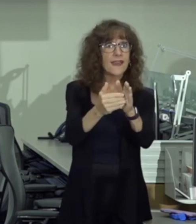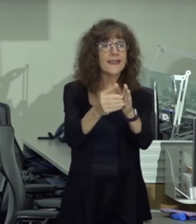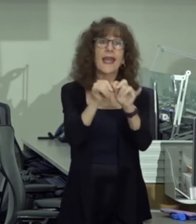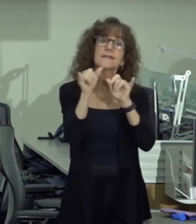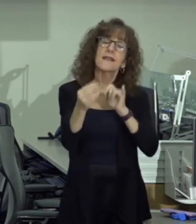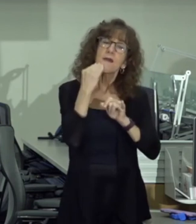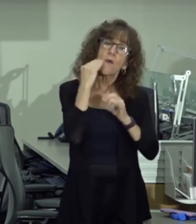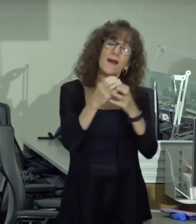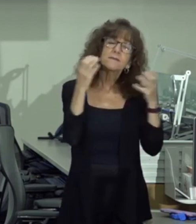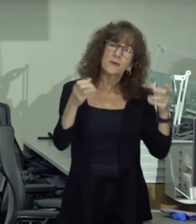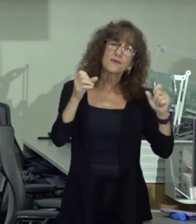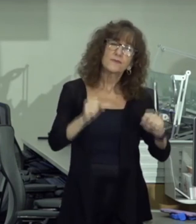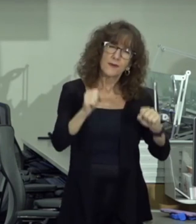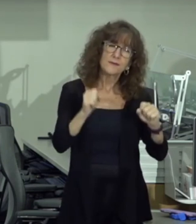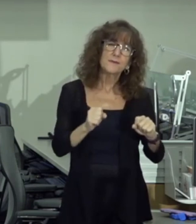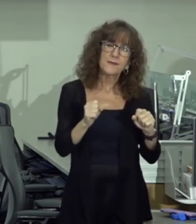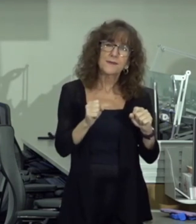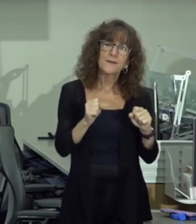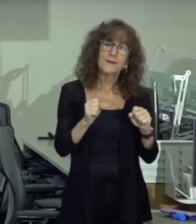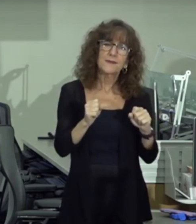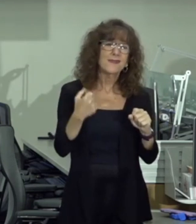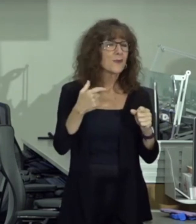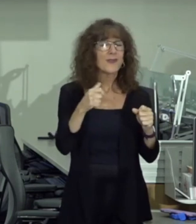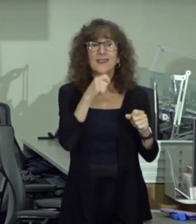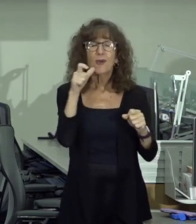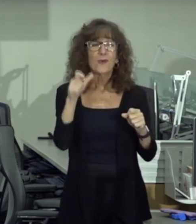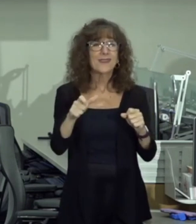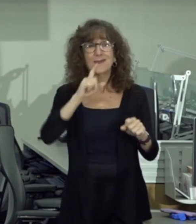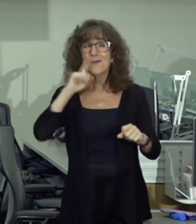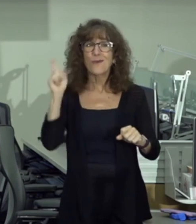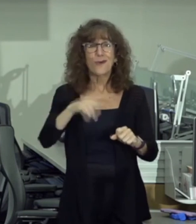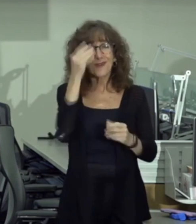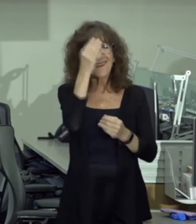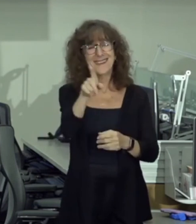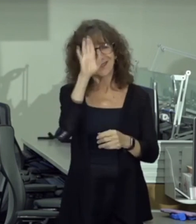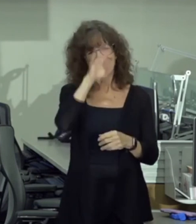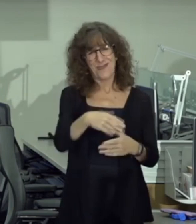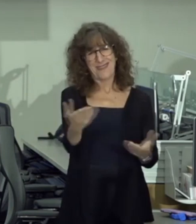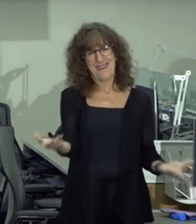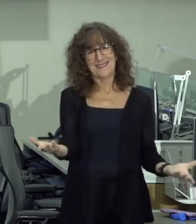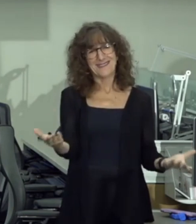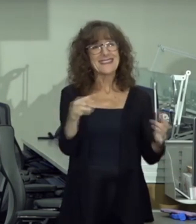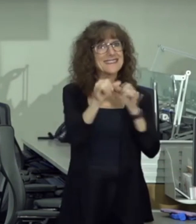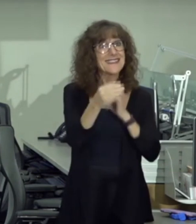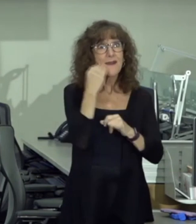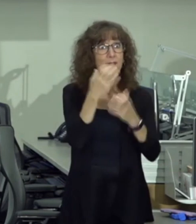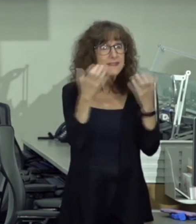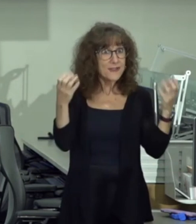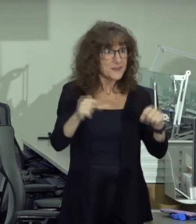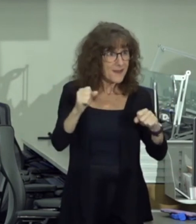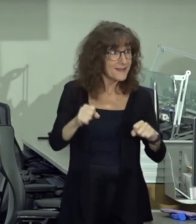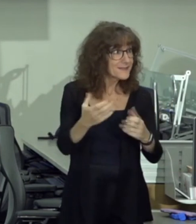stay at home as much as possible. We don't need an order to tell you this. you should know you need to stay at home as much as